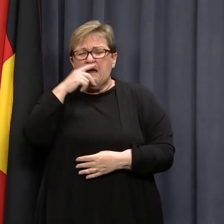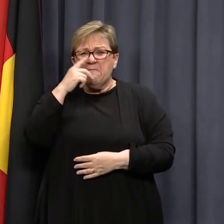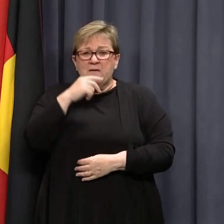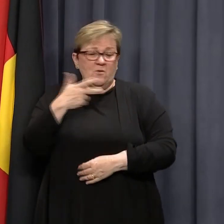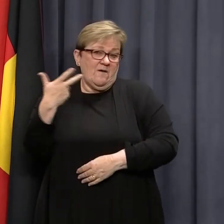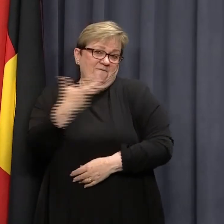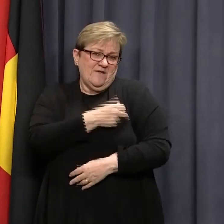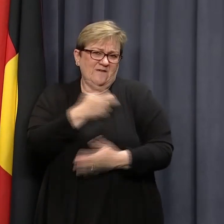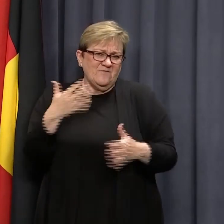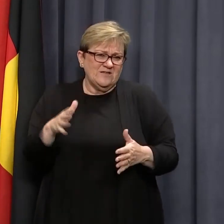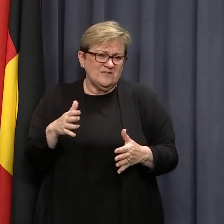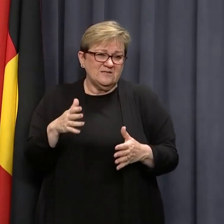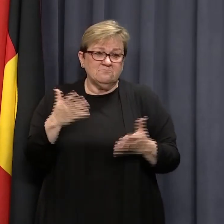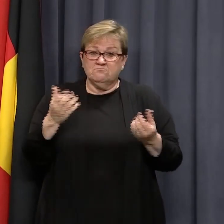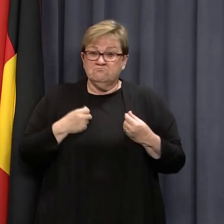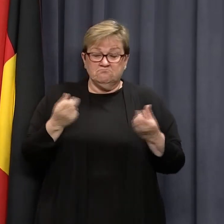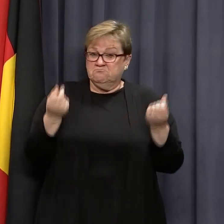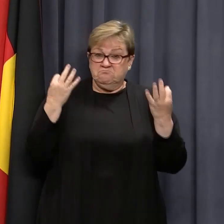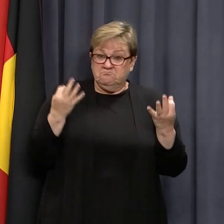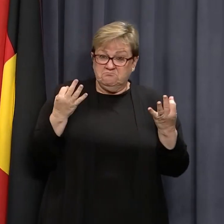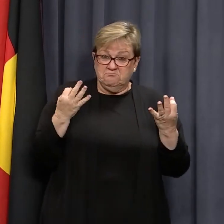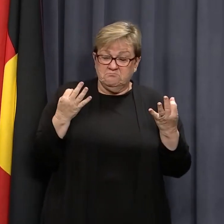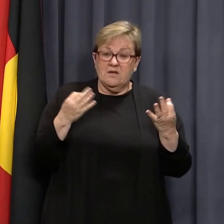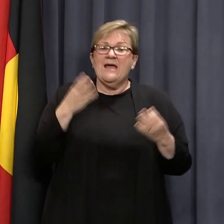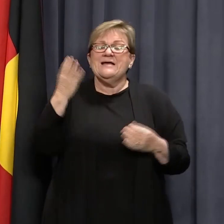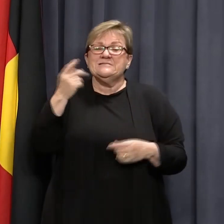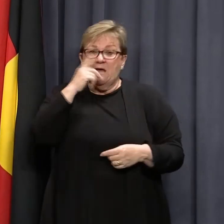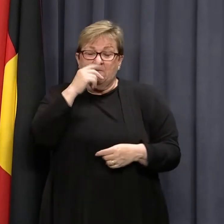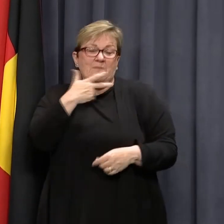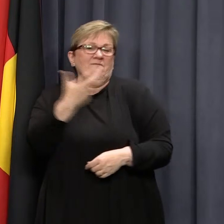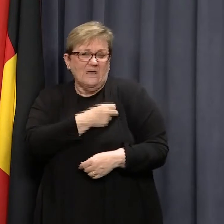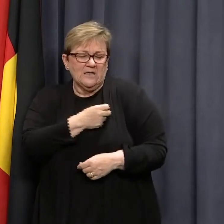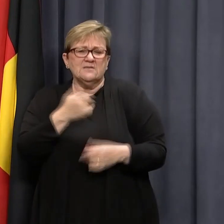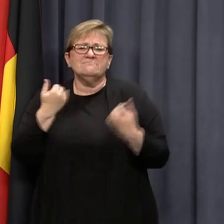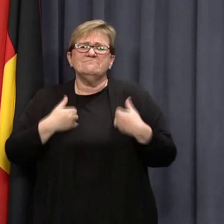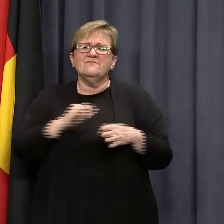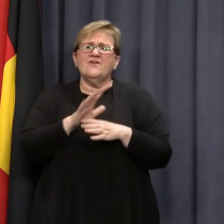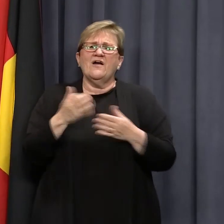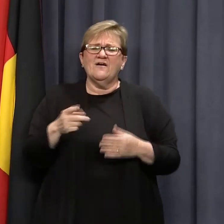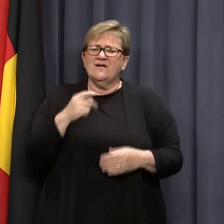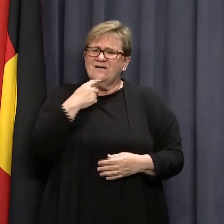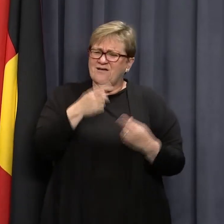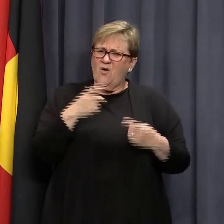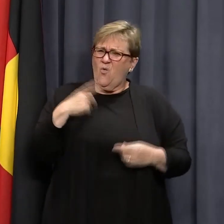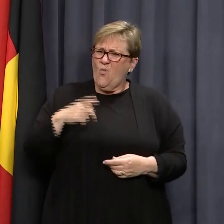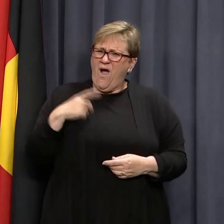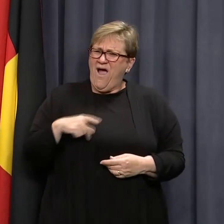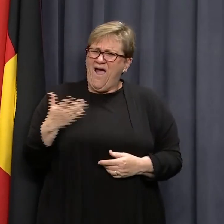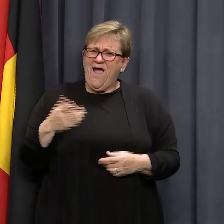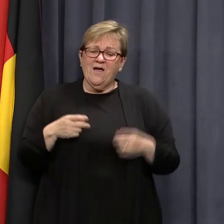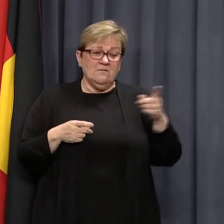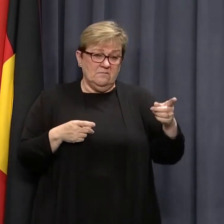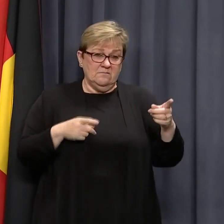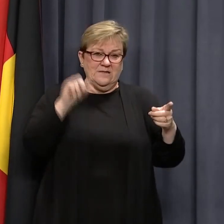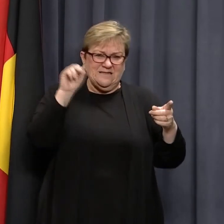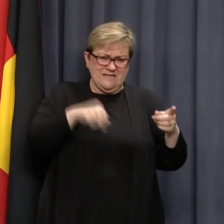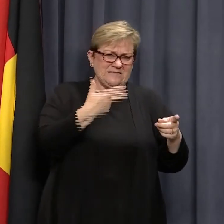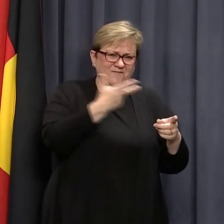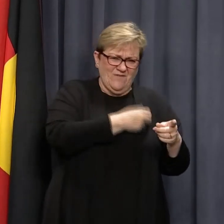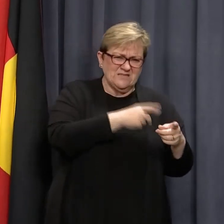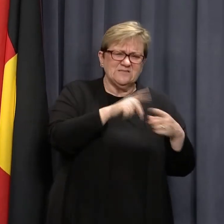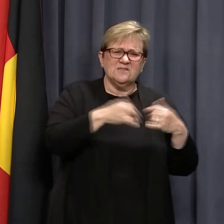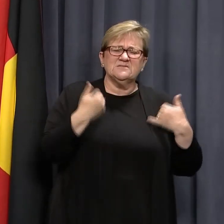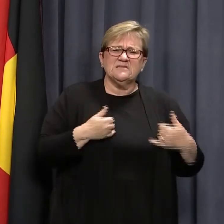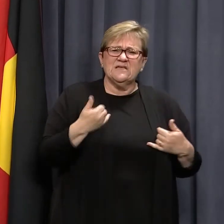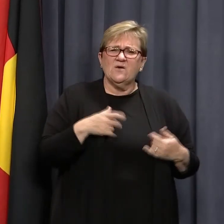been vaccinated and didn't get the virus and some that did. Can you explain why some people who are vaccinated are picking it up, and